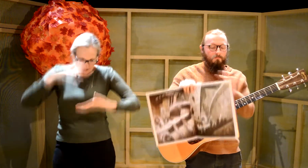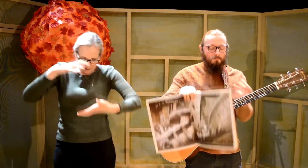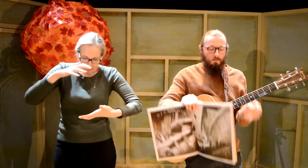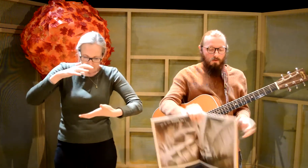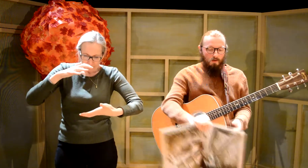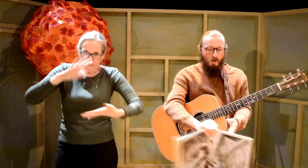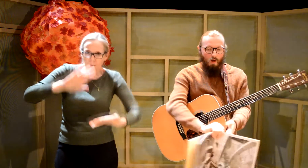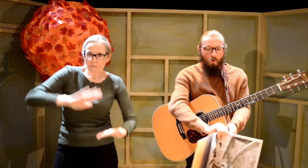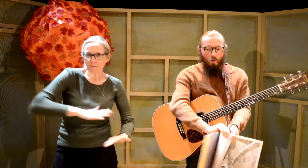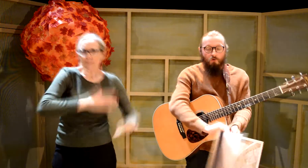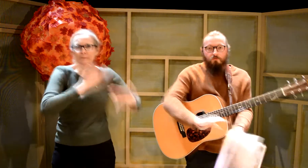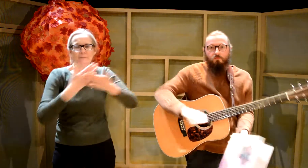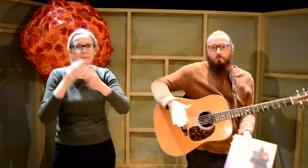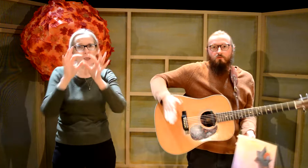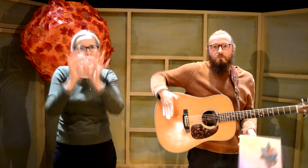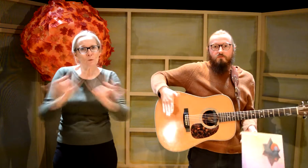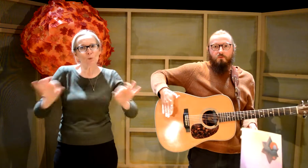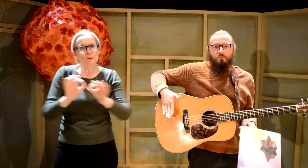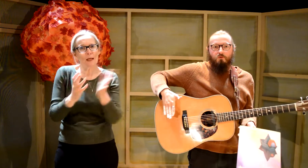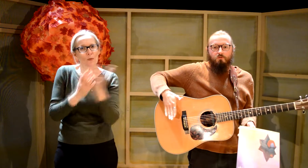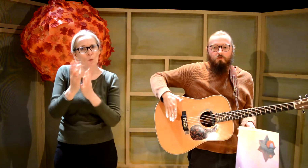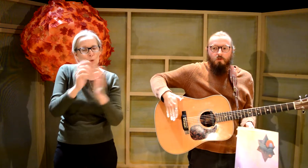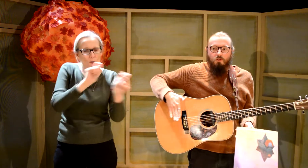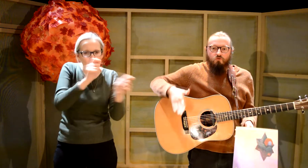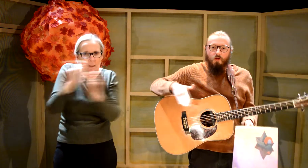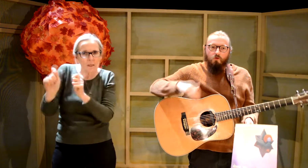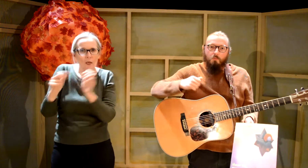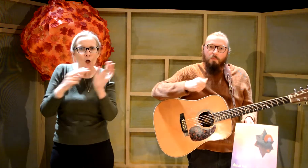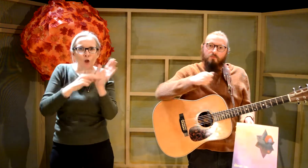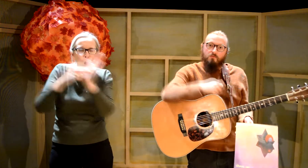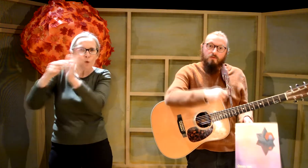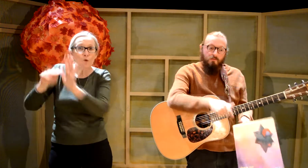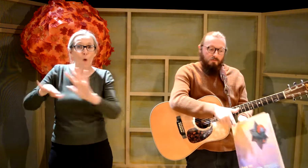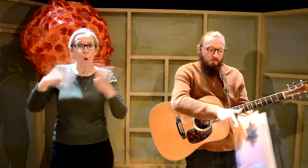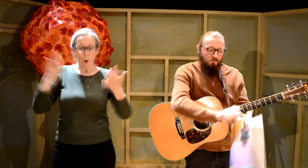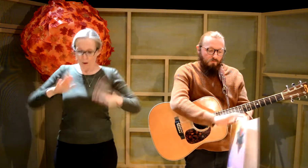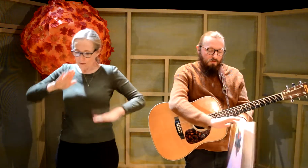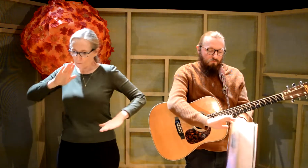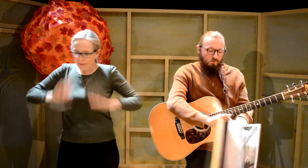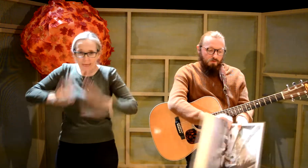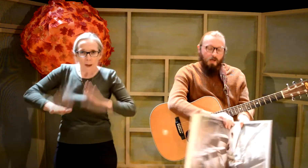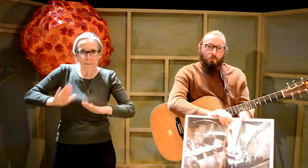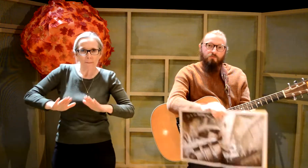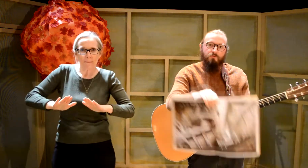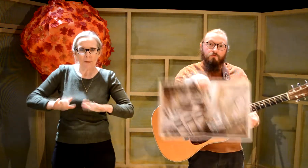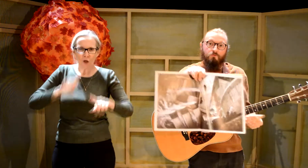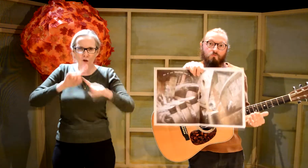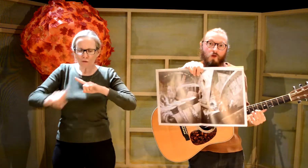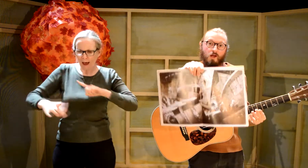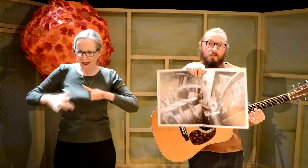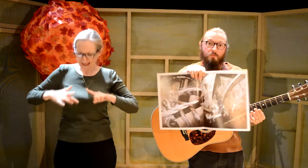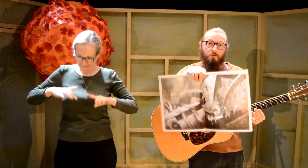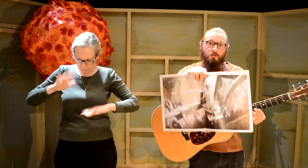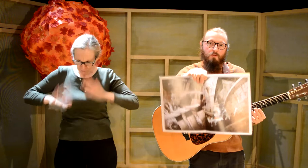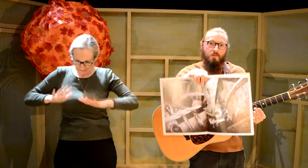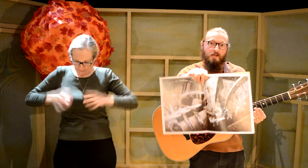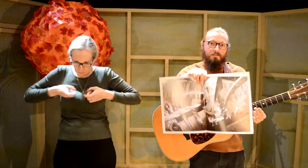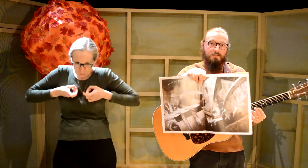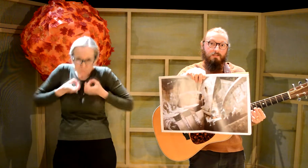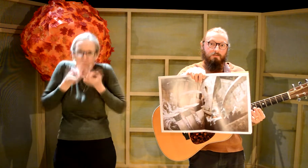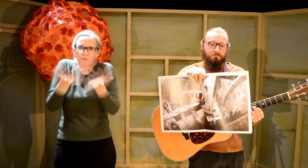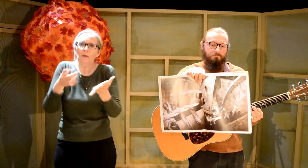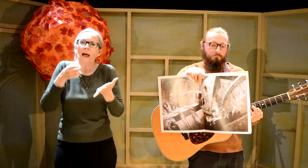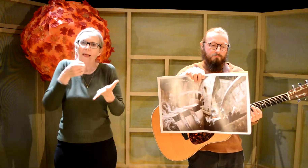mood. Or if you're doing the rhythm approach, try and come up with a rhythm that you think really helps to describe